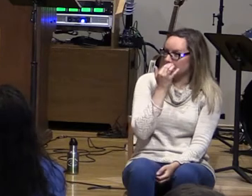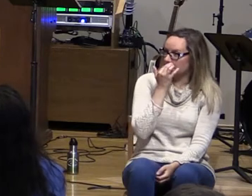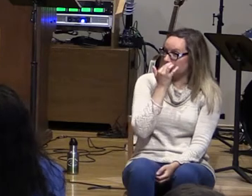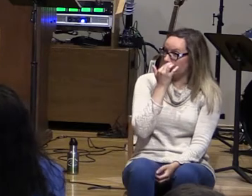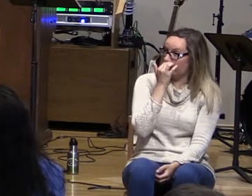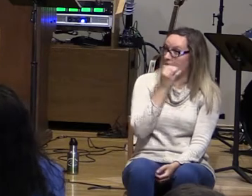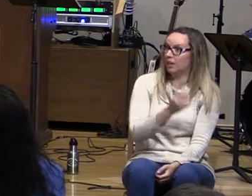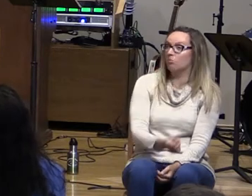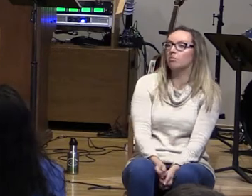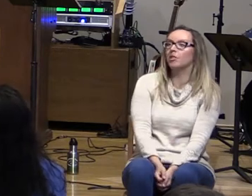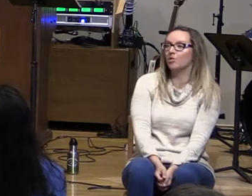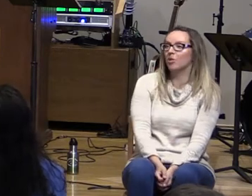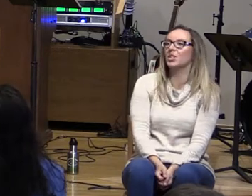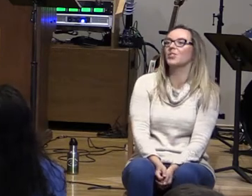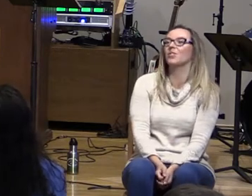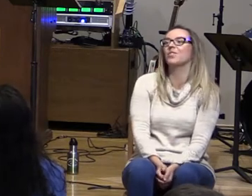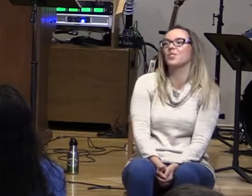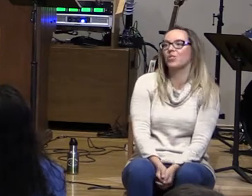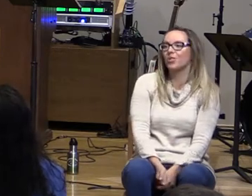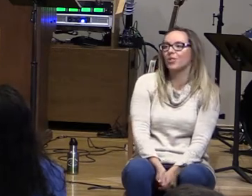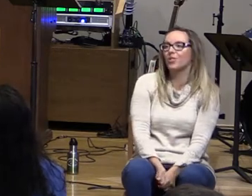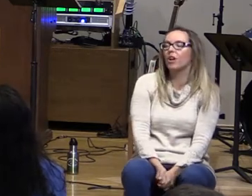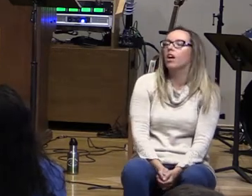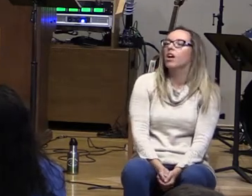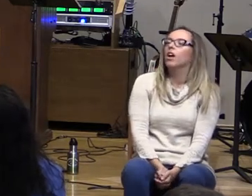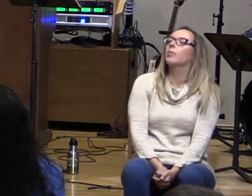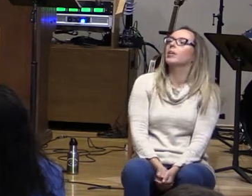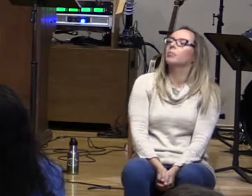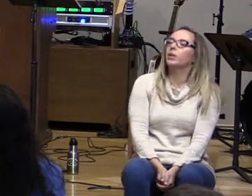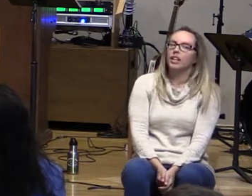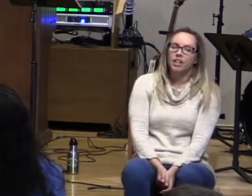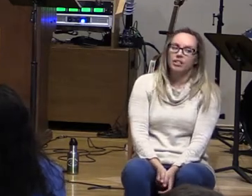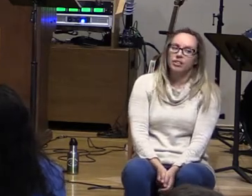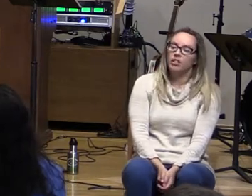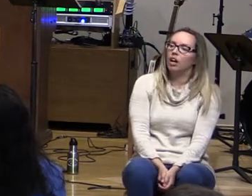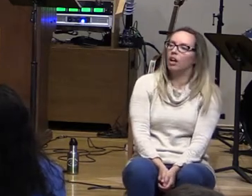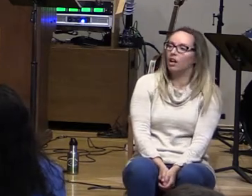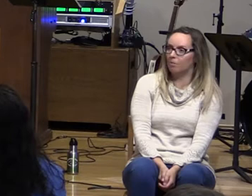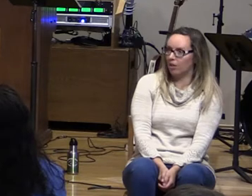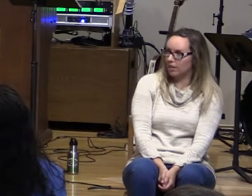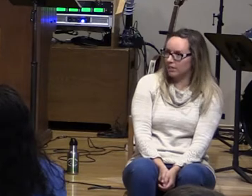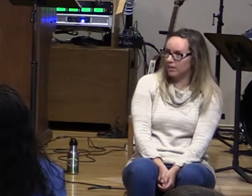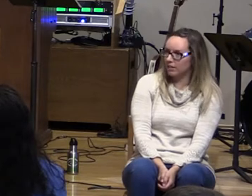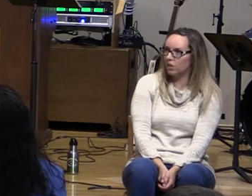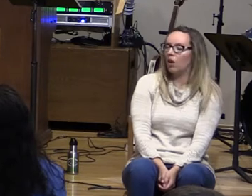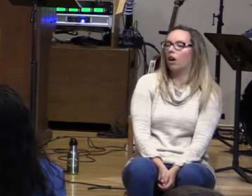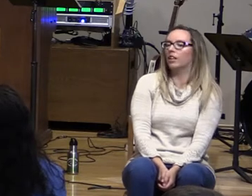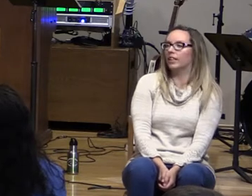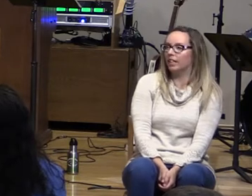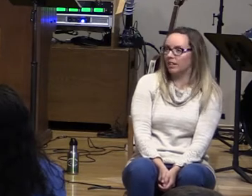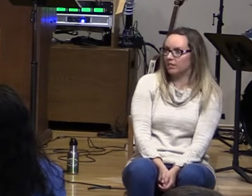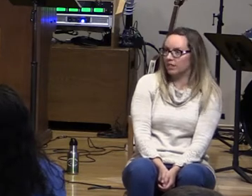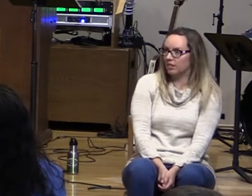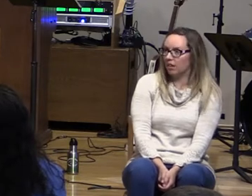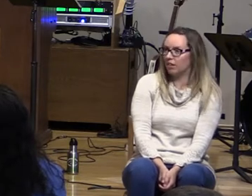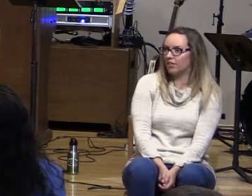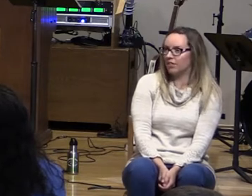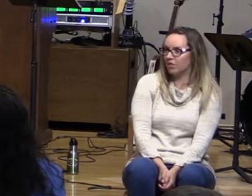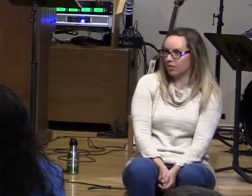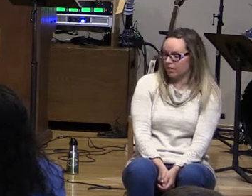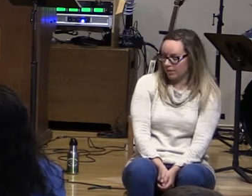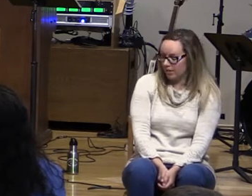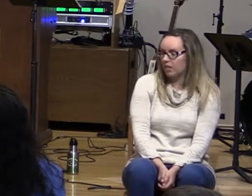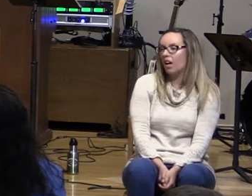to participate in the ministries of the church by our prayers, our presence, our gifts,